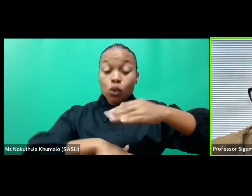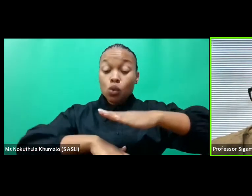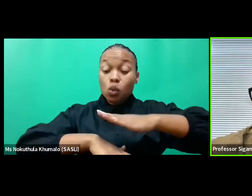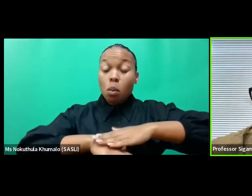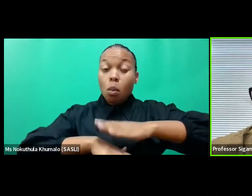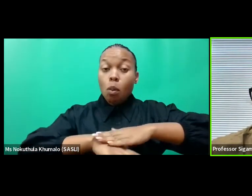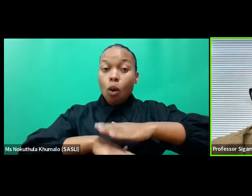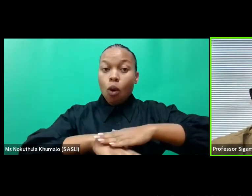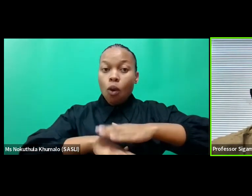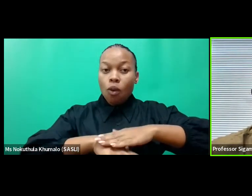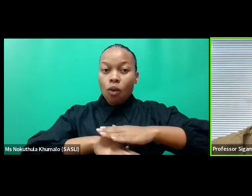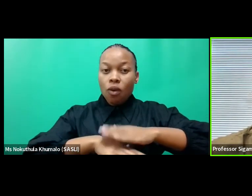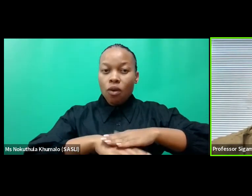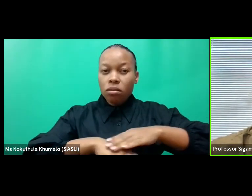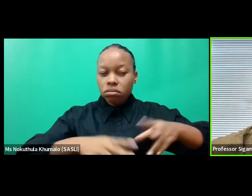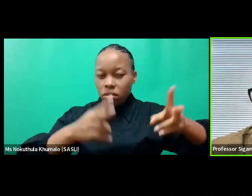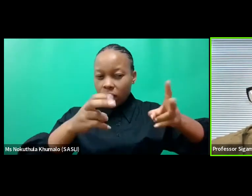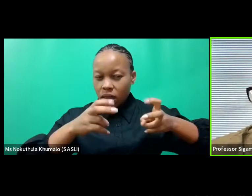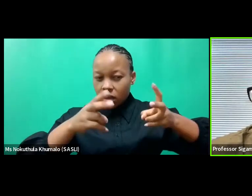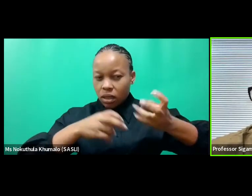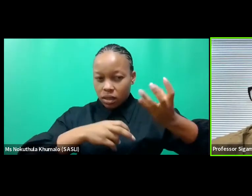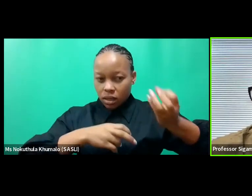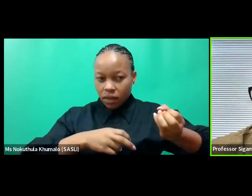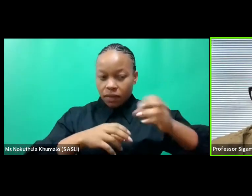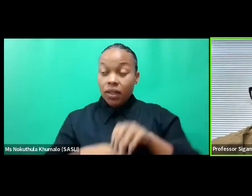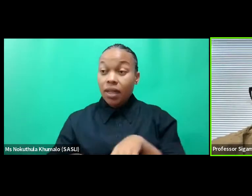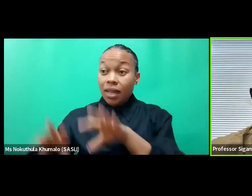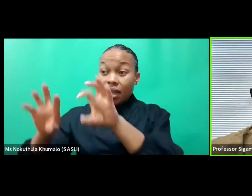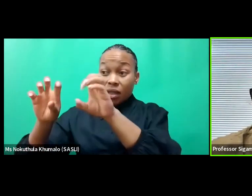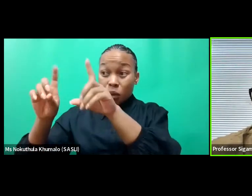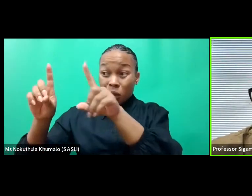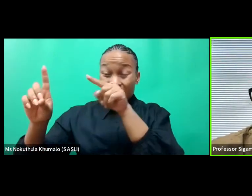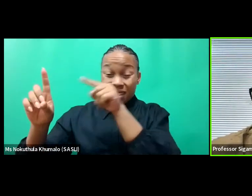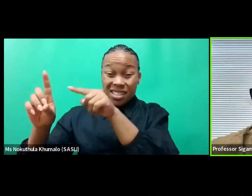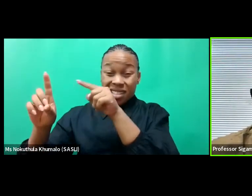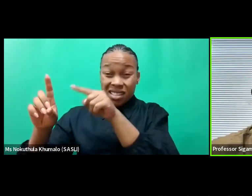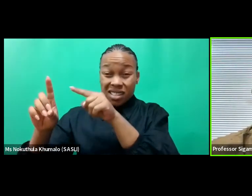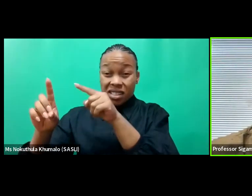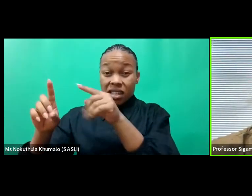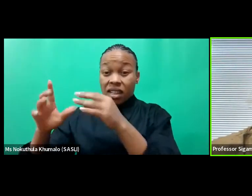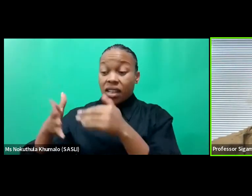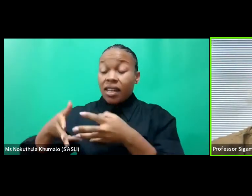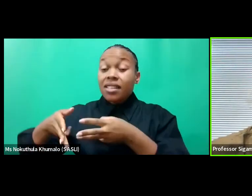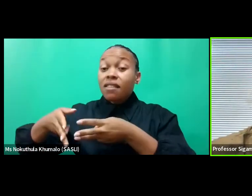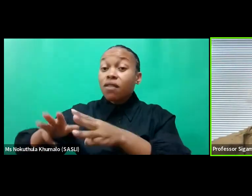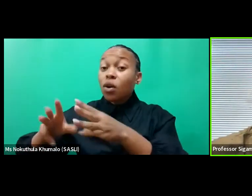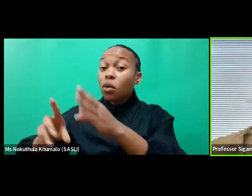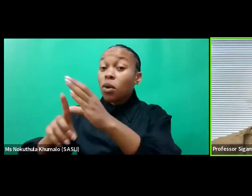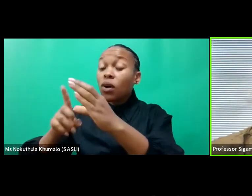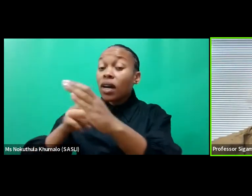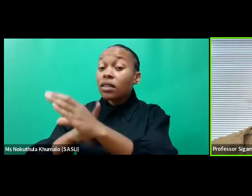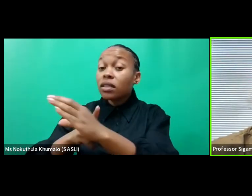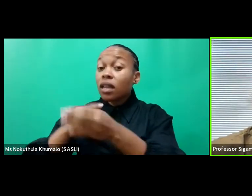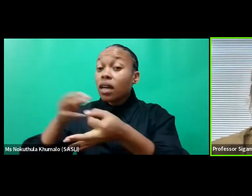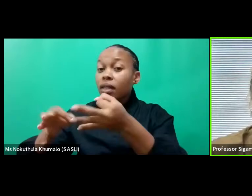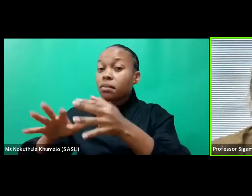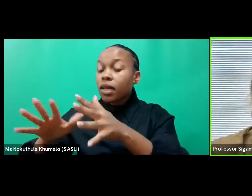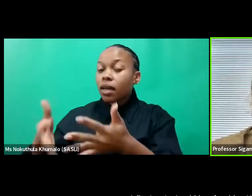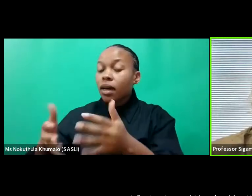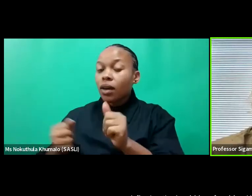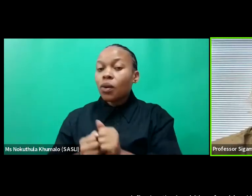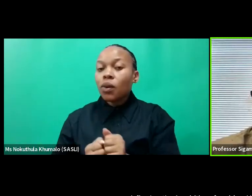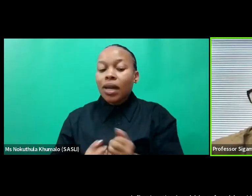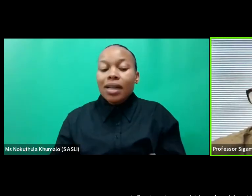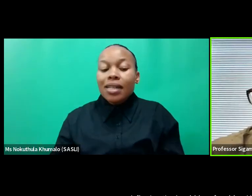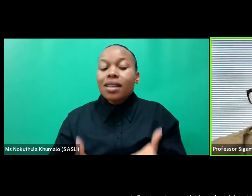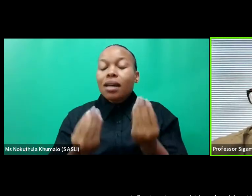Education as a form of acculturation has come to be defined as the acquisition of social and human capital. Just think about